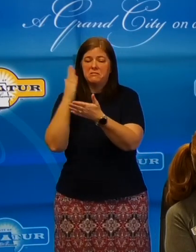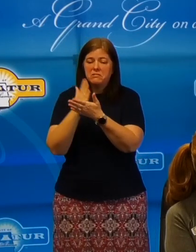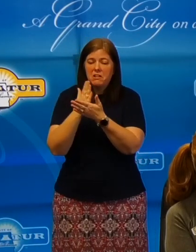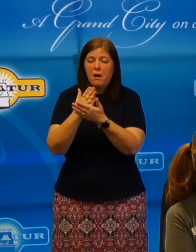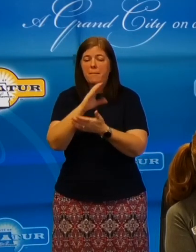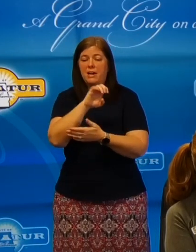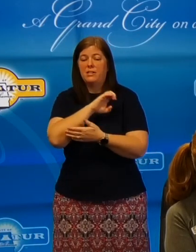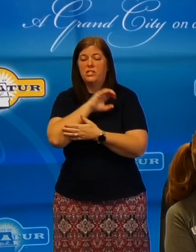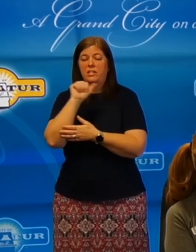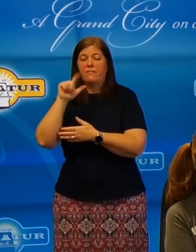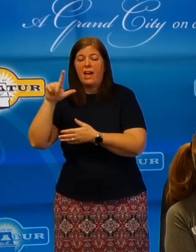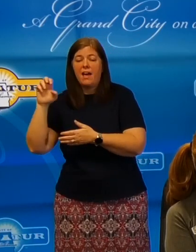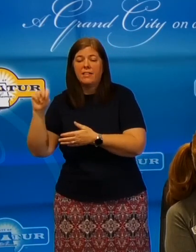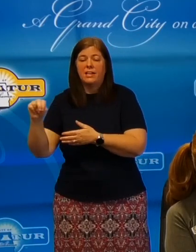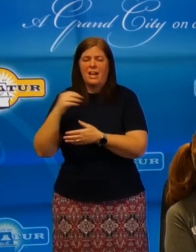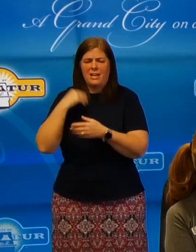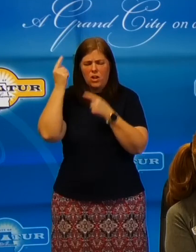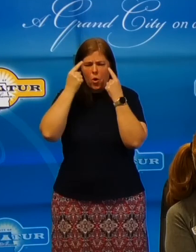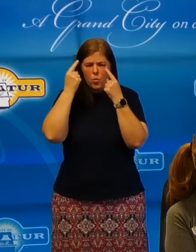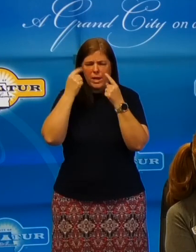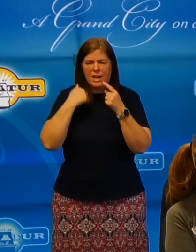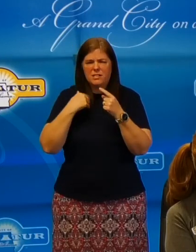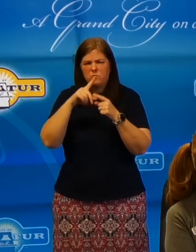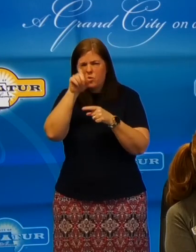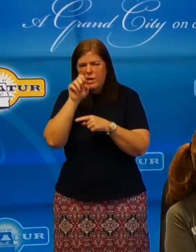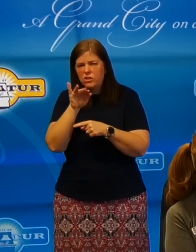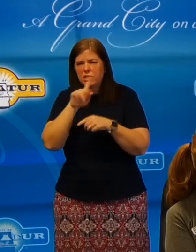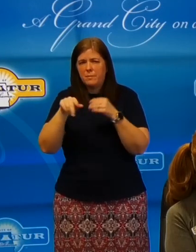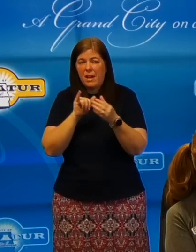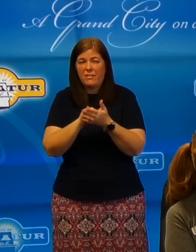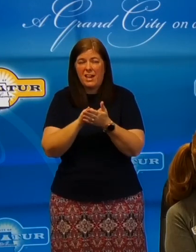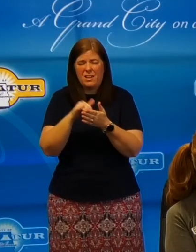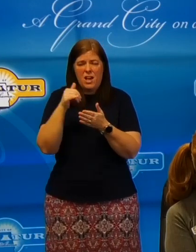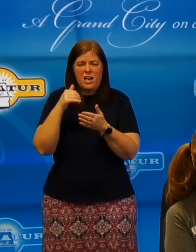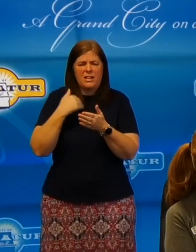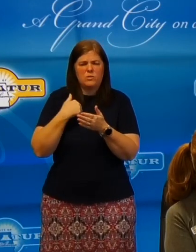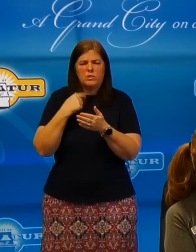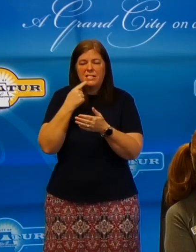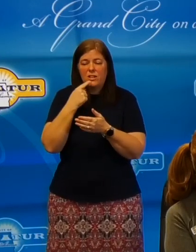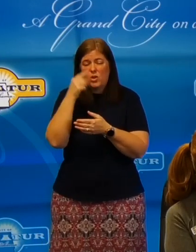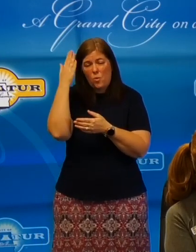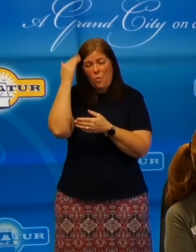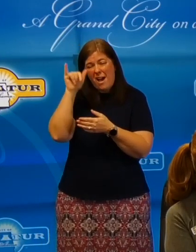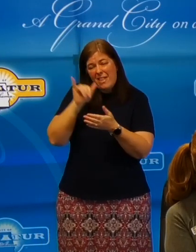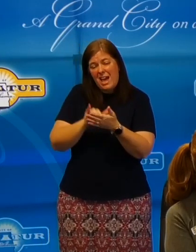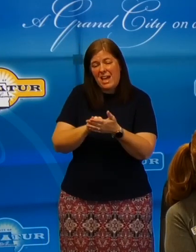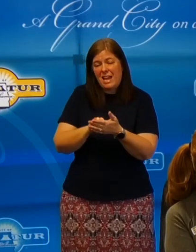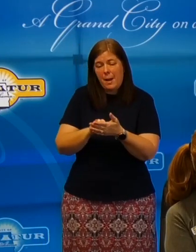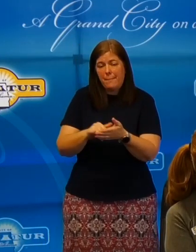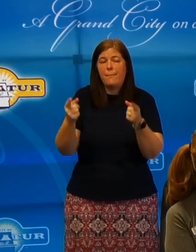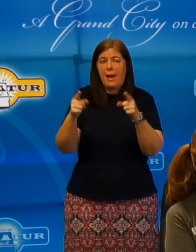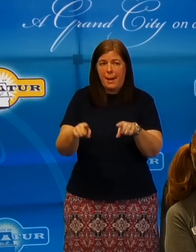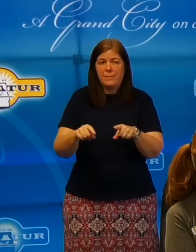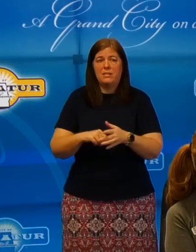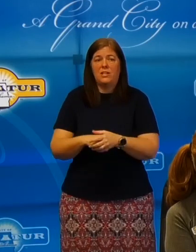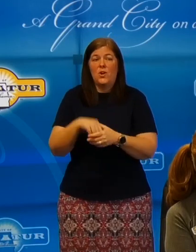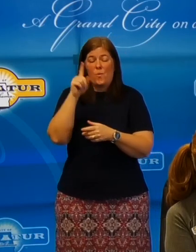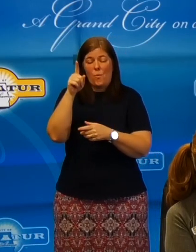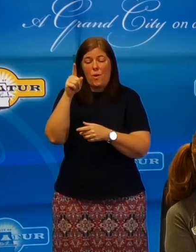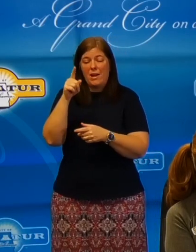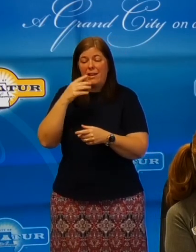I've seen about that. And I'll just tell you a lot of why did that happen. One bad apple can spoil it for everyone. So it